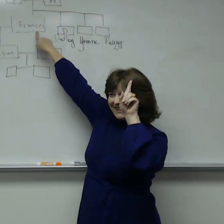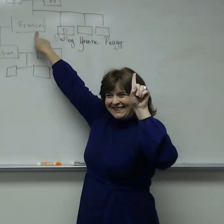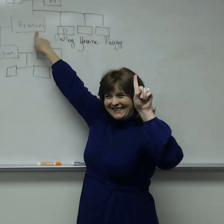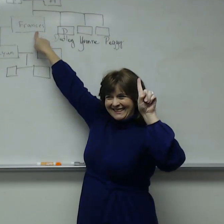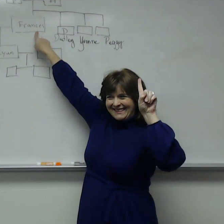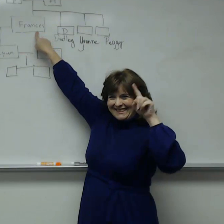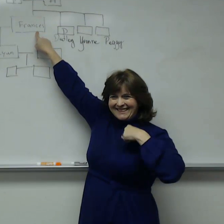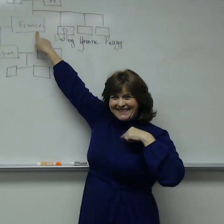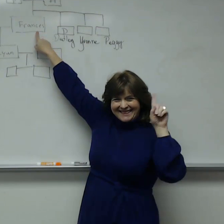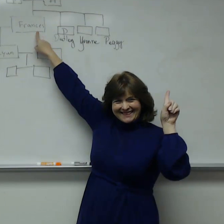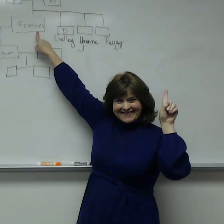First.